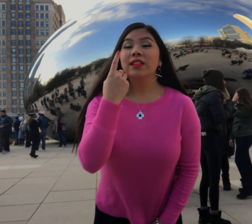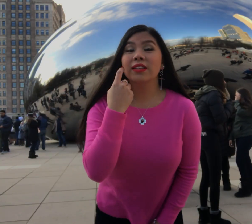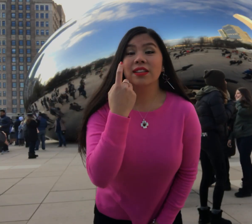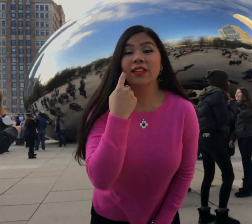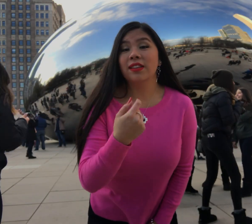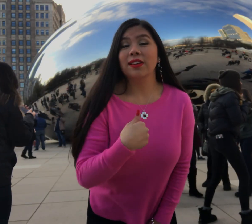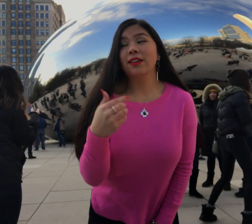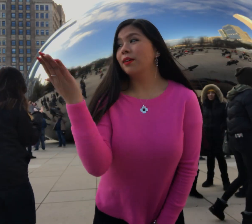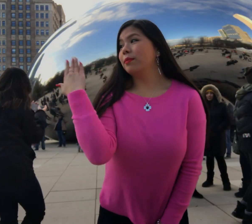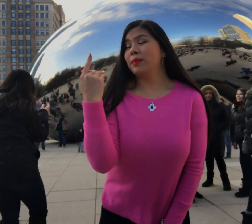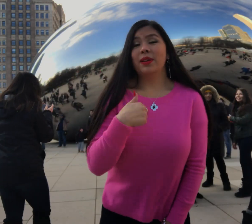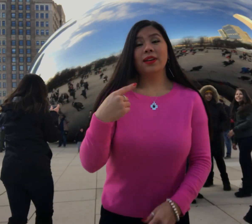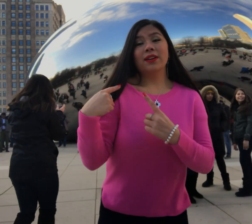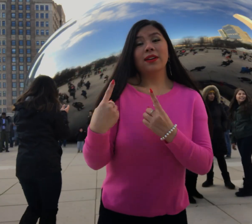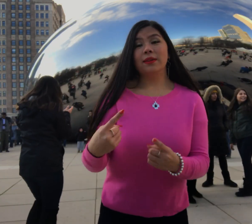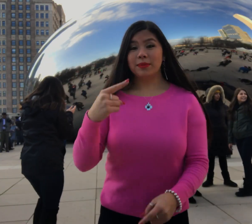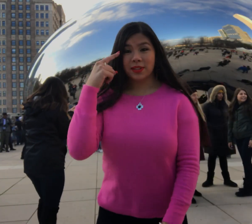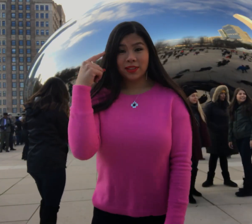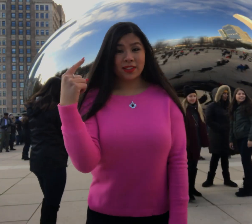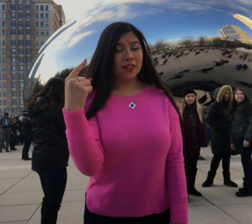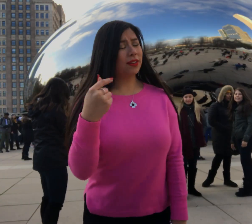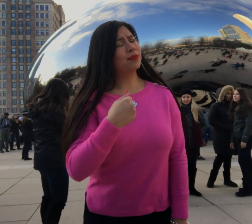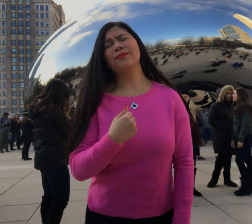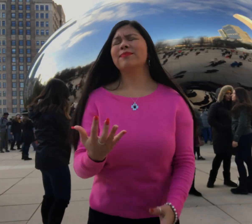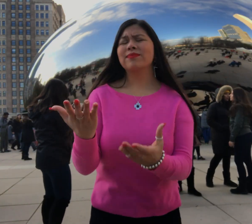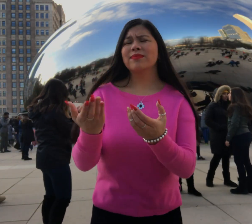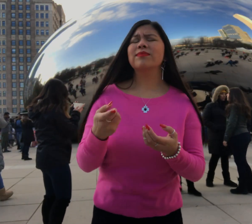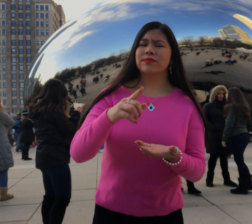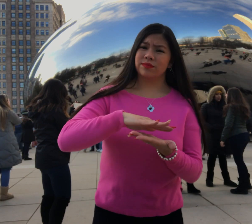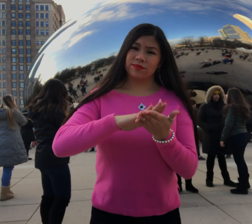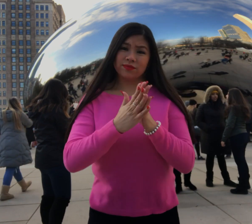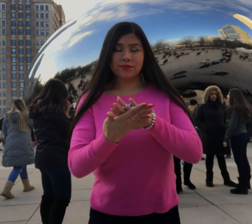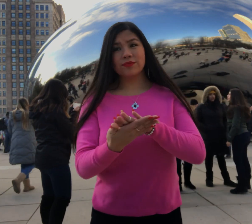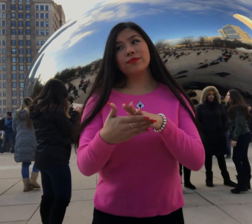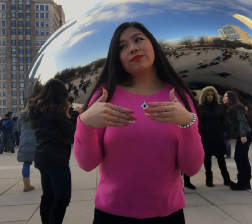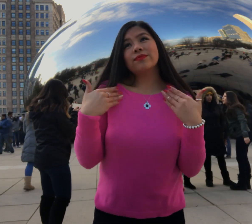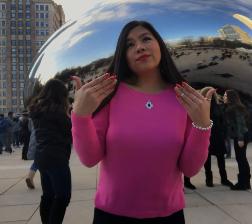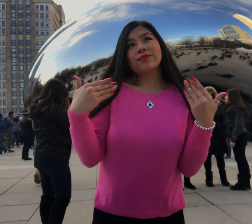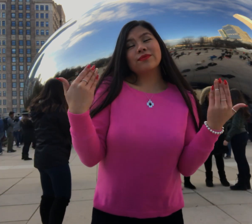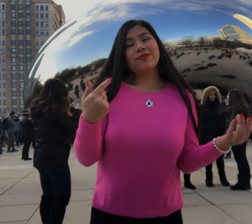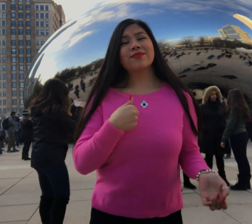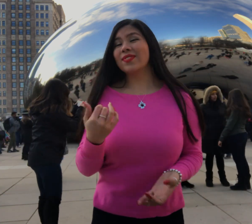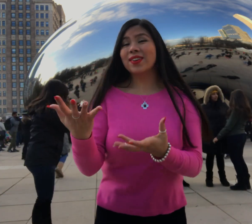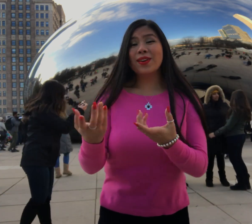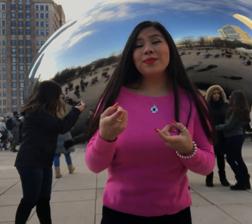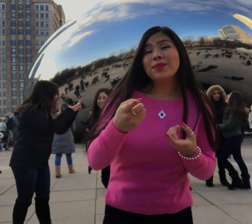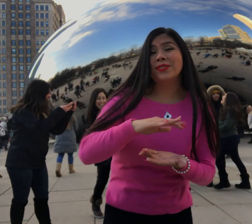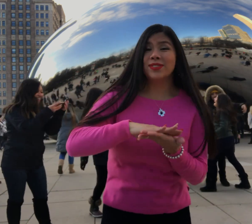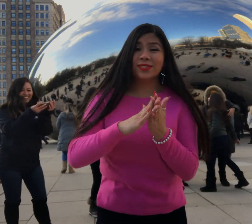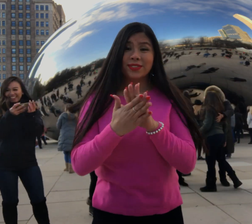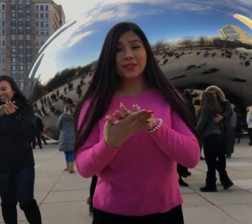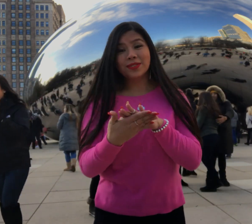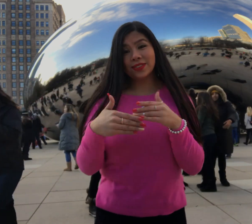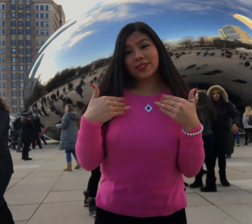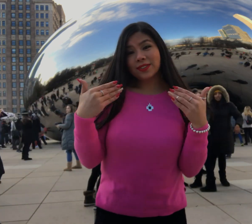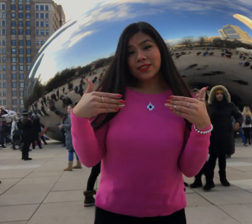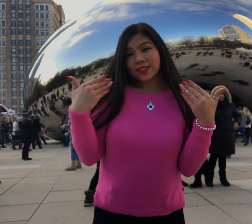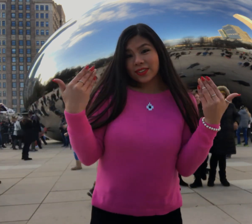Lately, I've been, I've been thinking, I want you to be happier, I want you to be happier